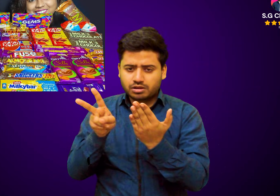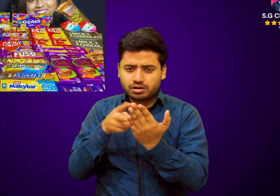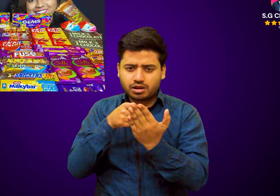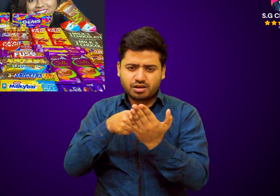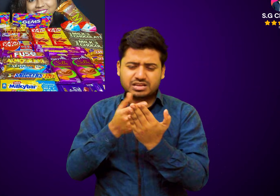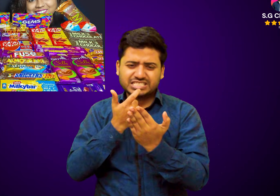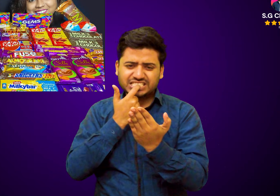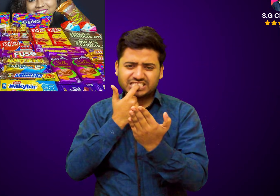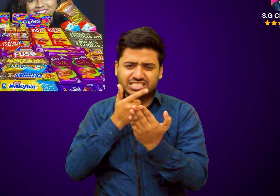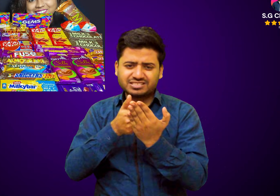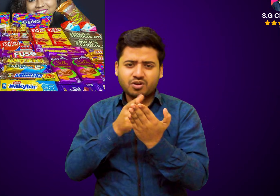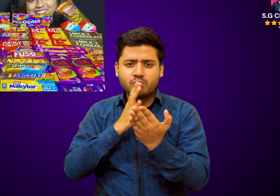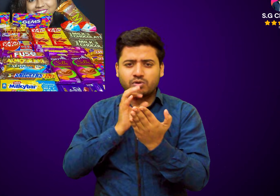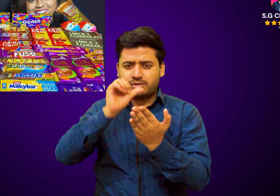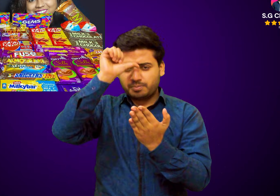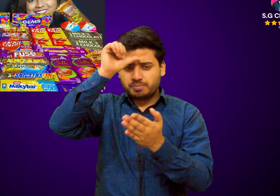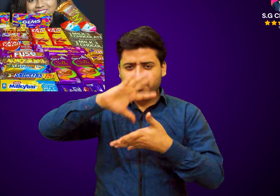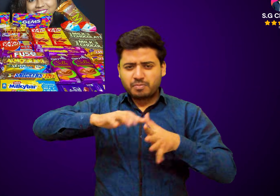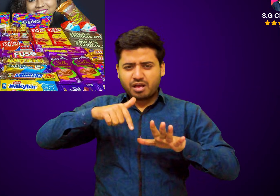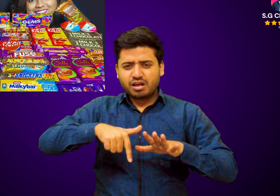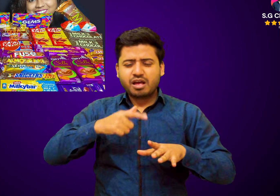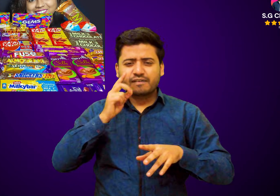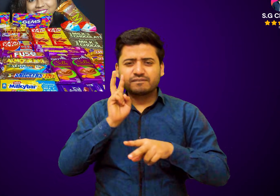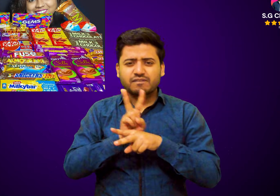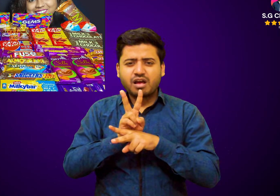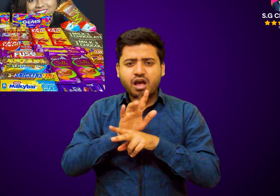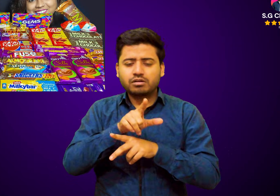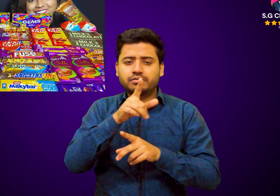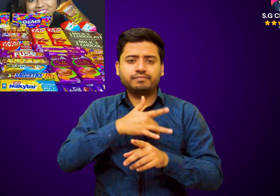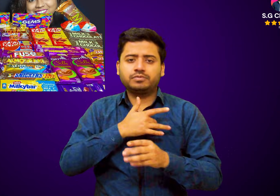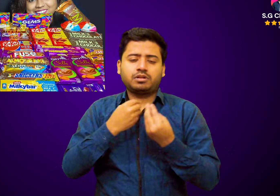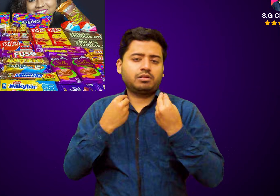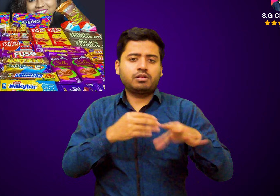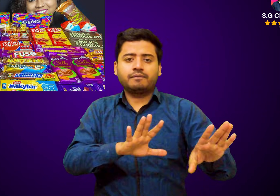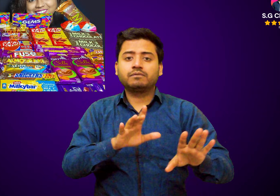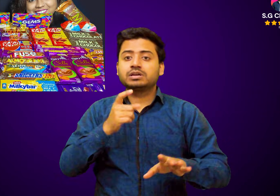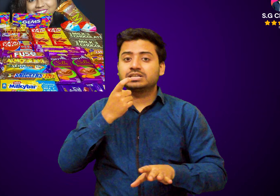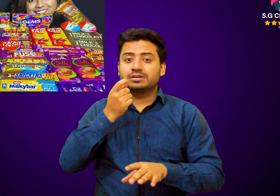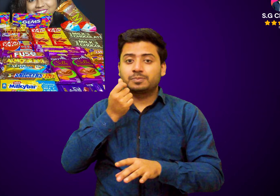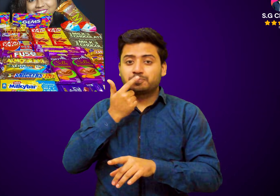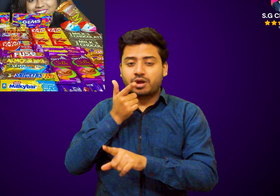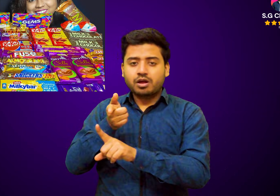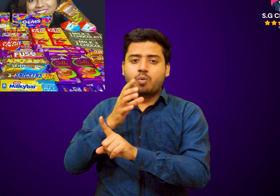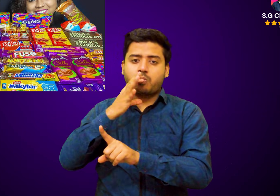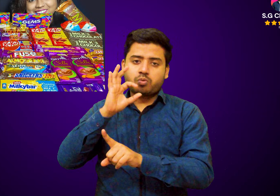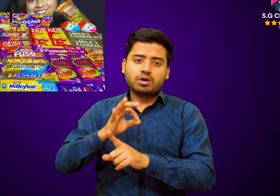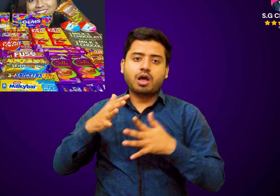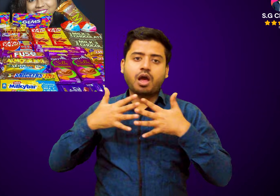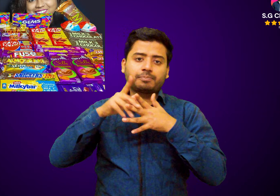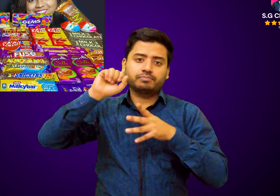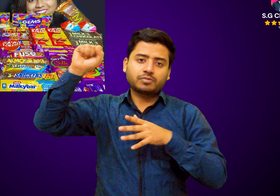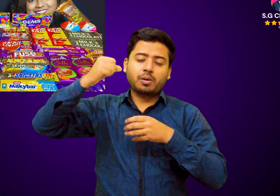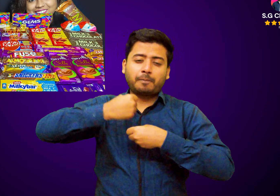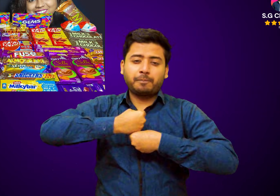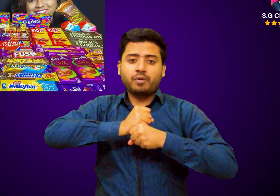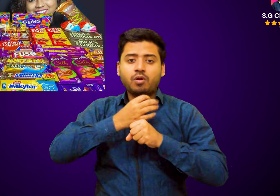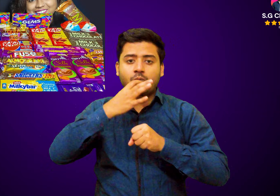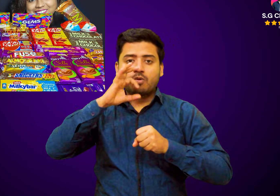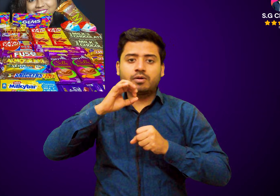Fiction, Darkins, Chocolate, and Anudama offering better alternatives for those seeking more genuine chocolate, often found by looking